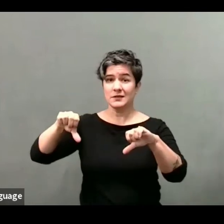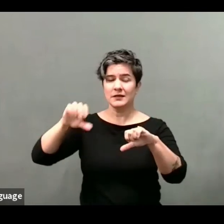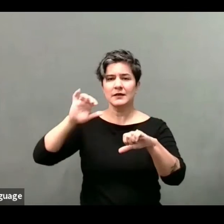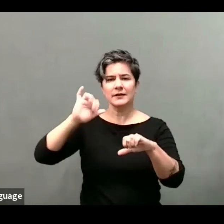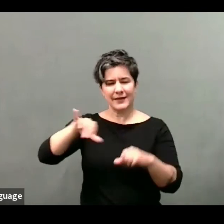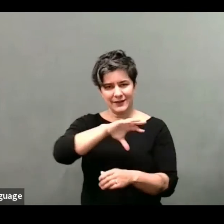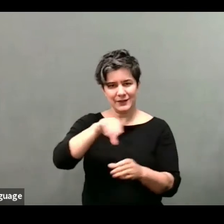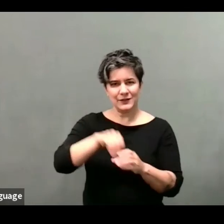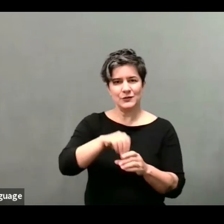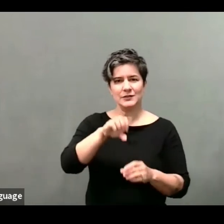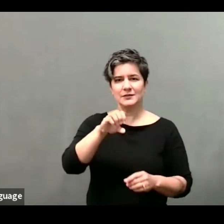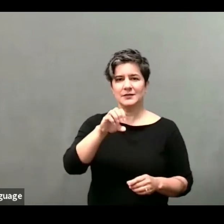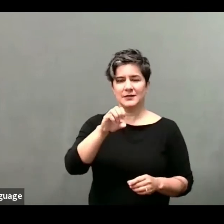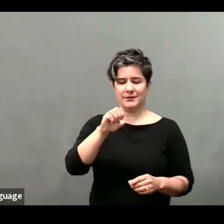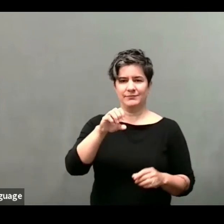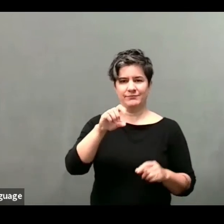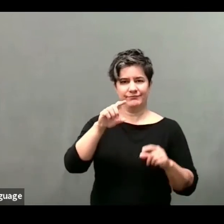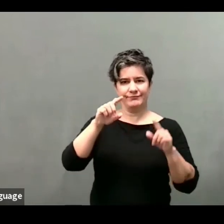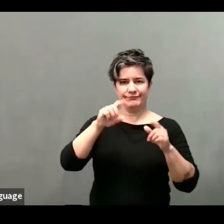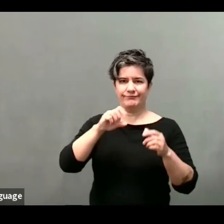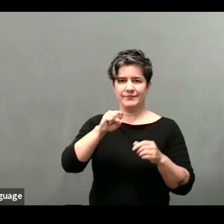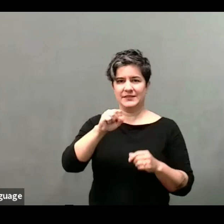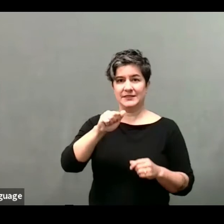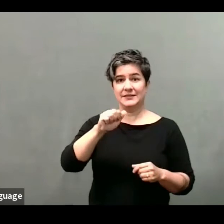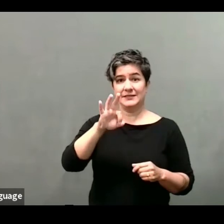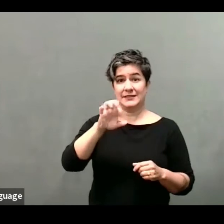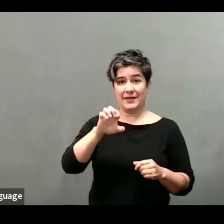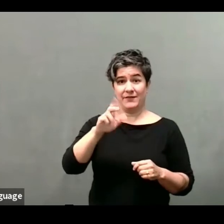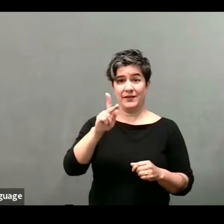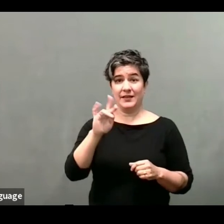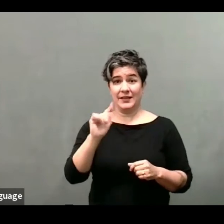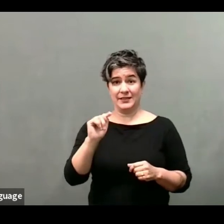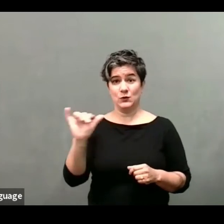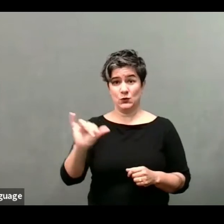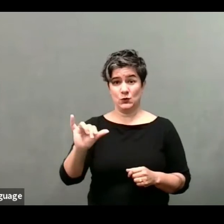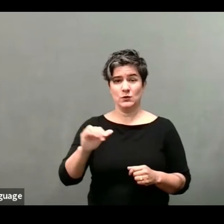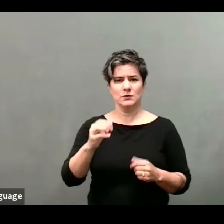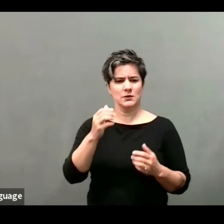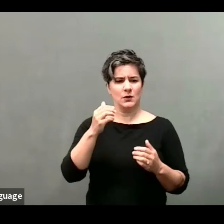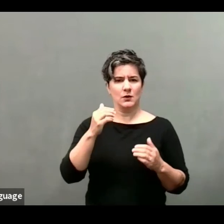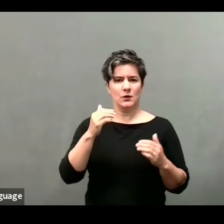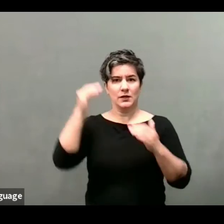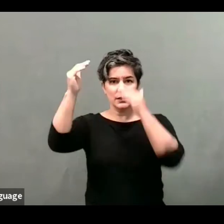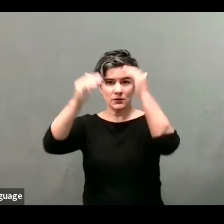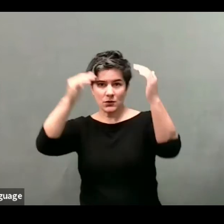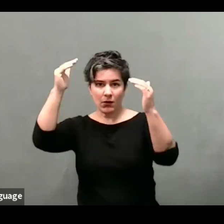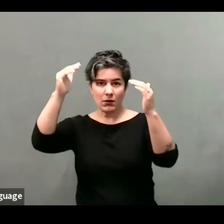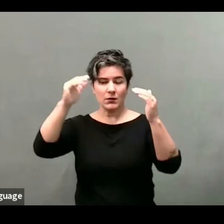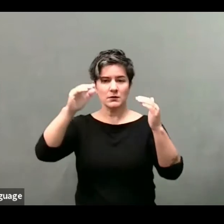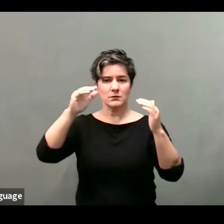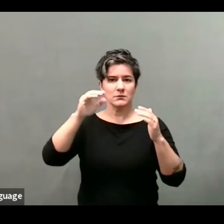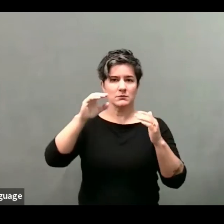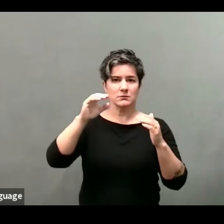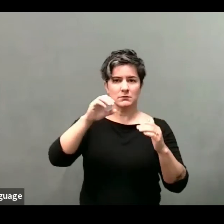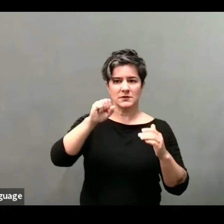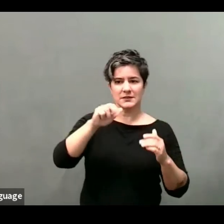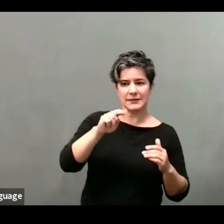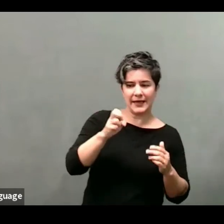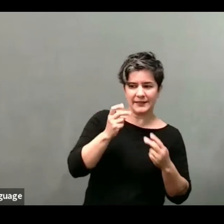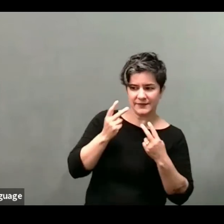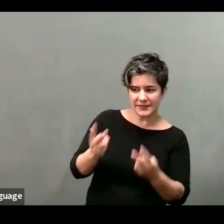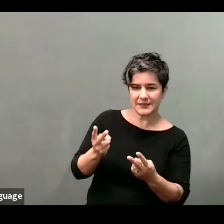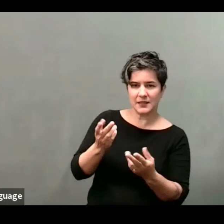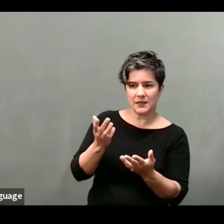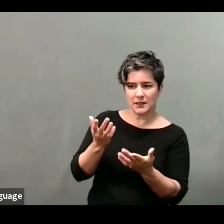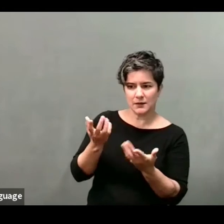exam and a safe kit. So what that means is anyone who an adult adolescent SANE is typically seeing, 15 years and